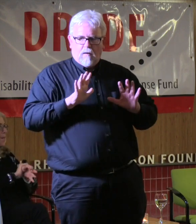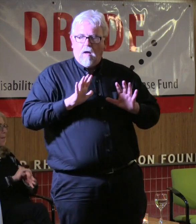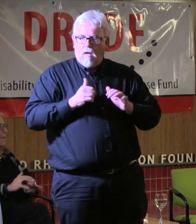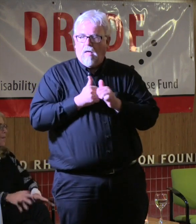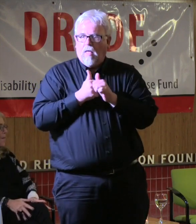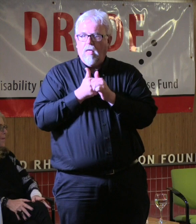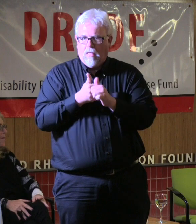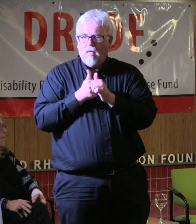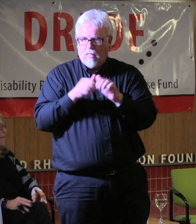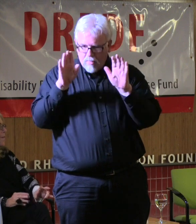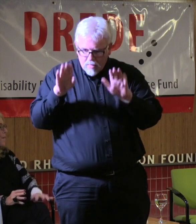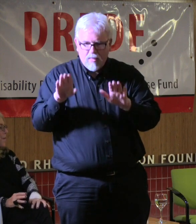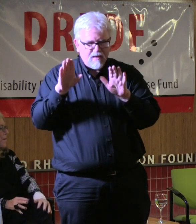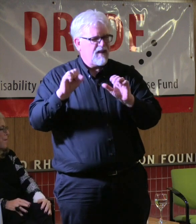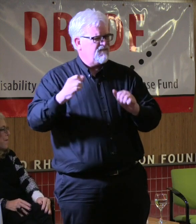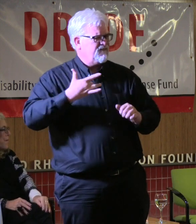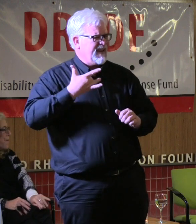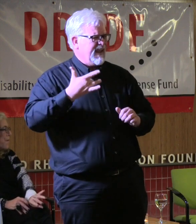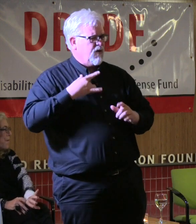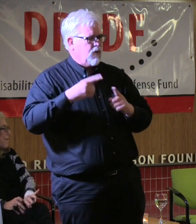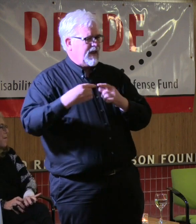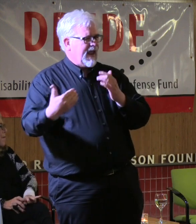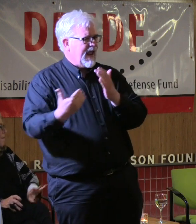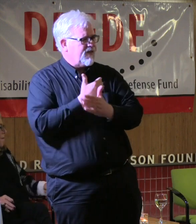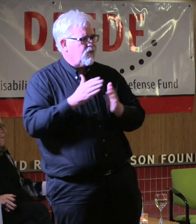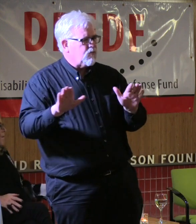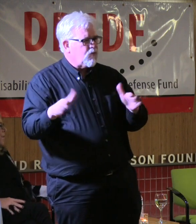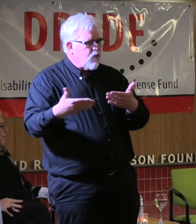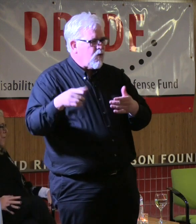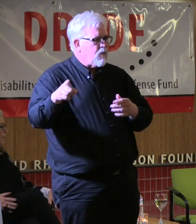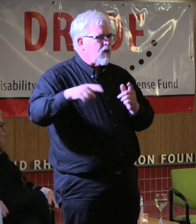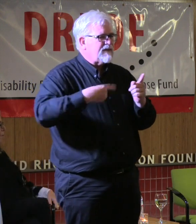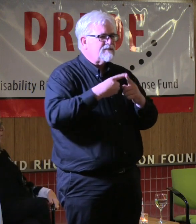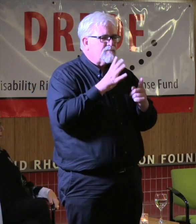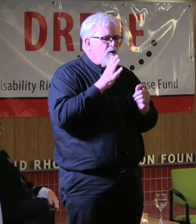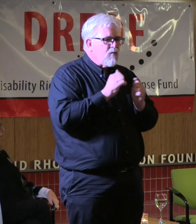feel when he entered a room and when he spoke to you.